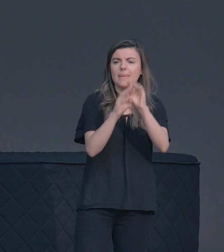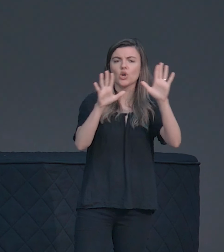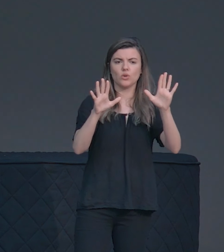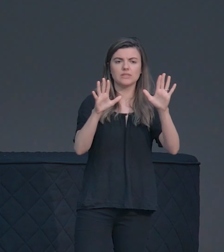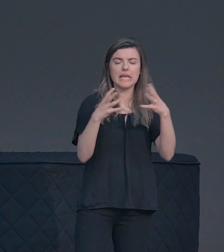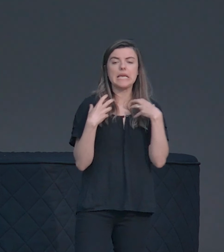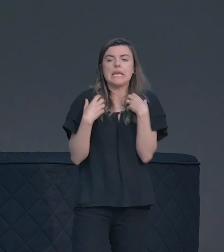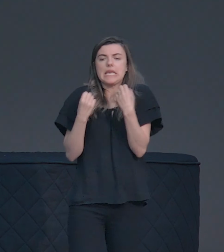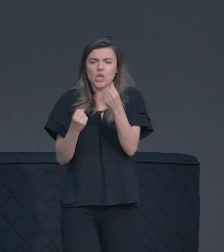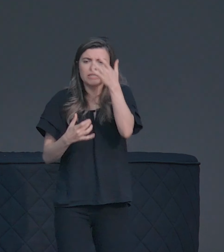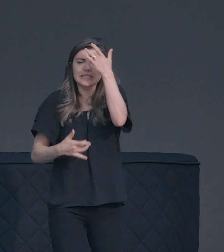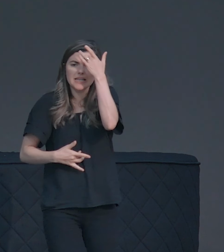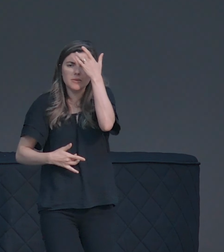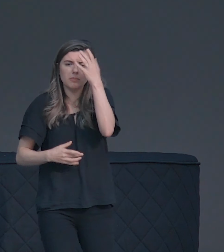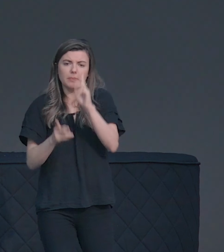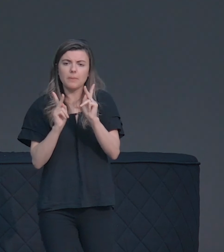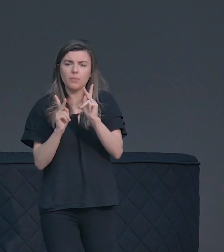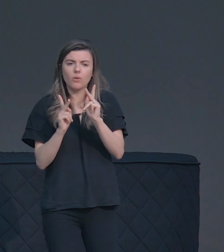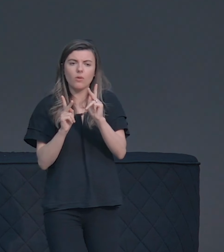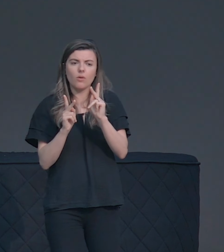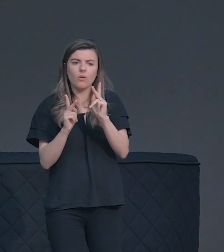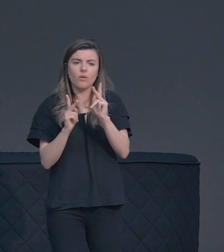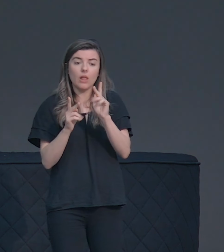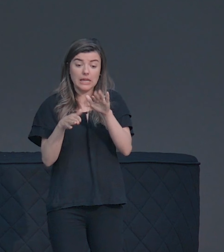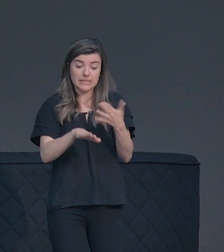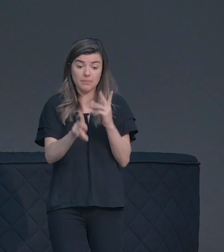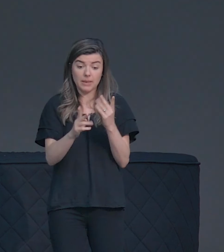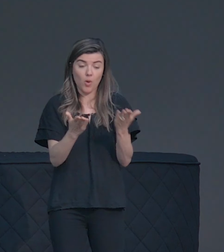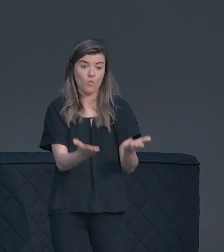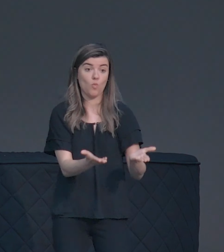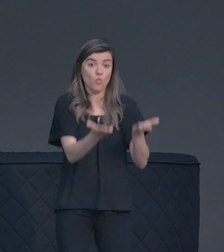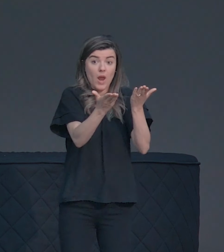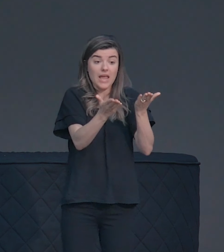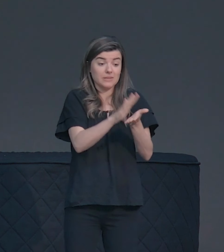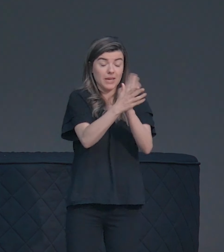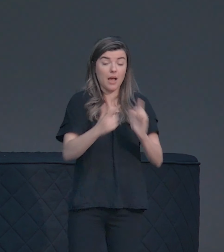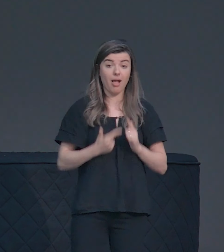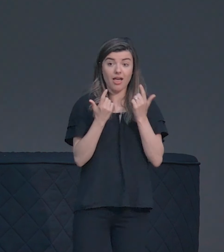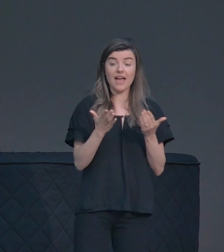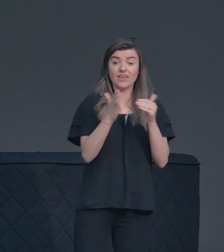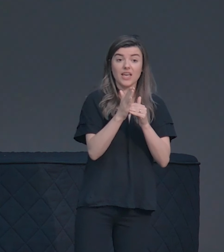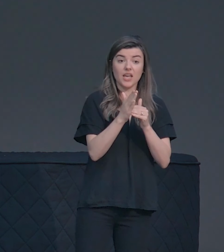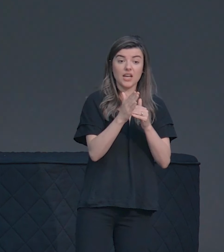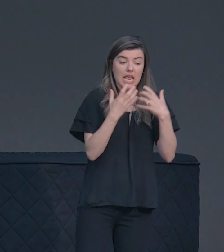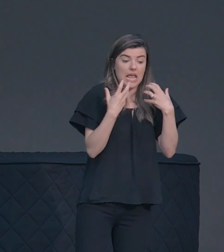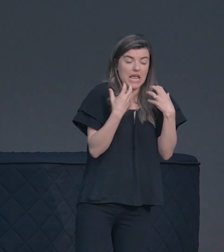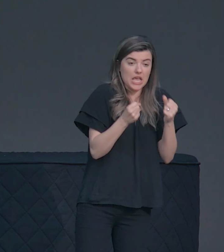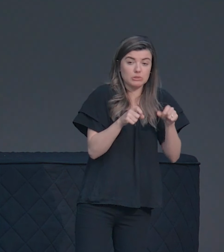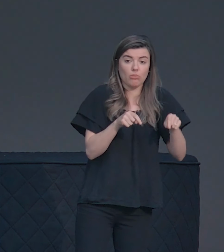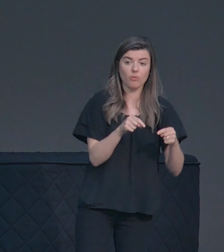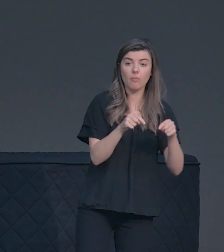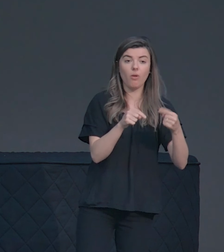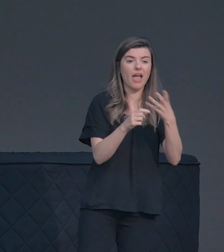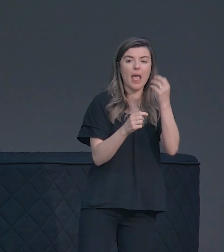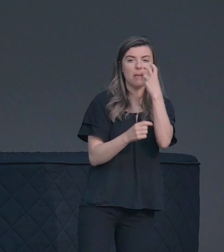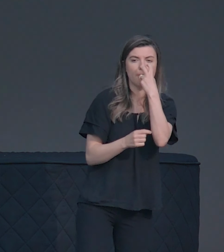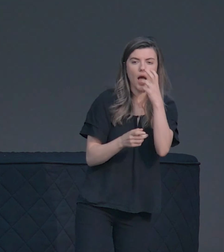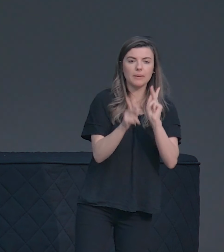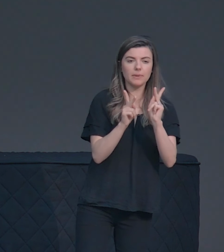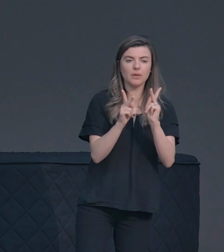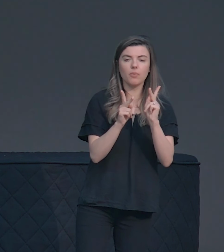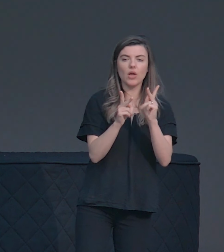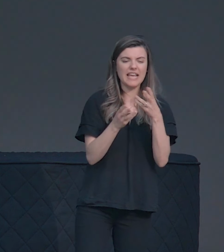He healed the sick. He raises dead people to life. He heals the crippled and the blind. He